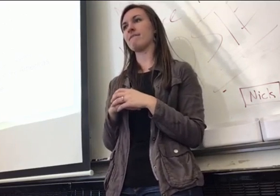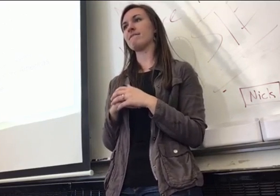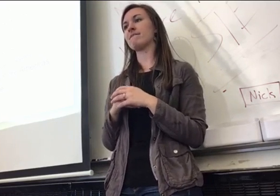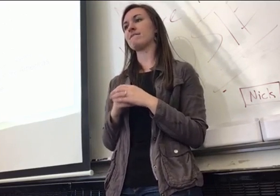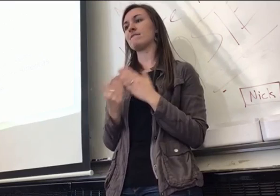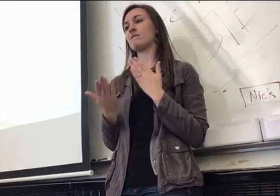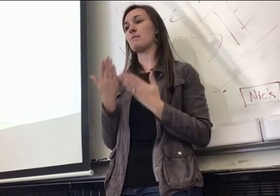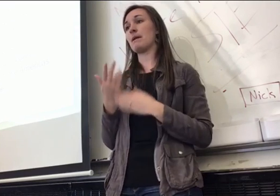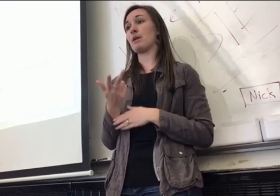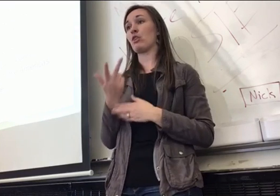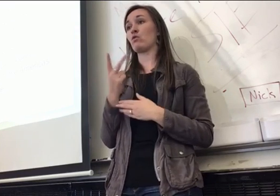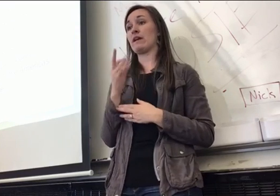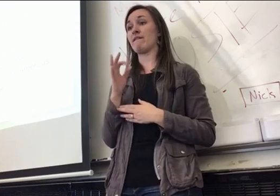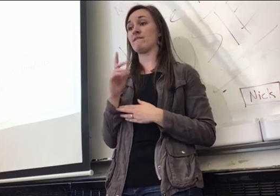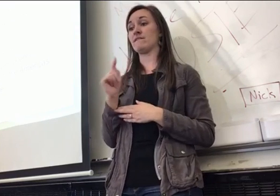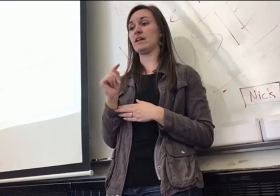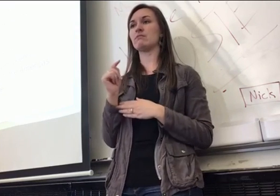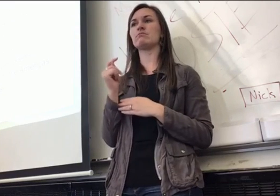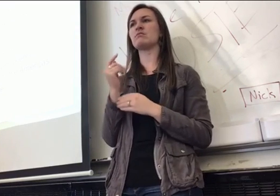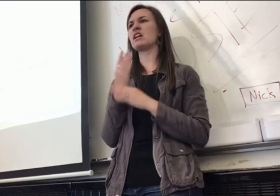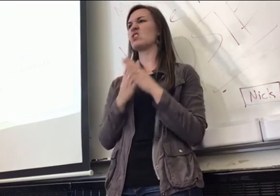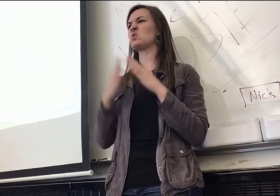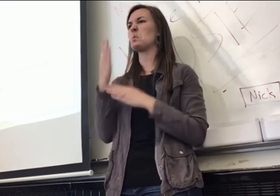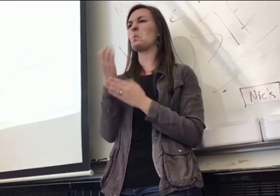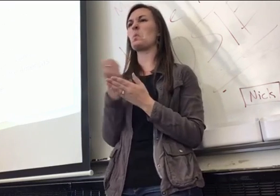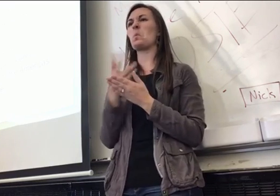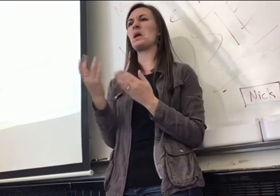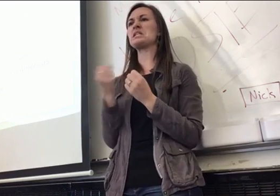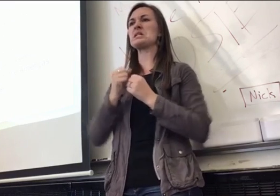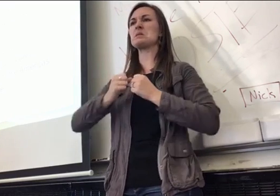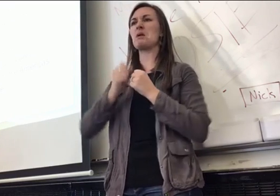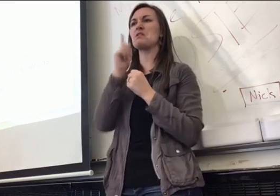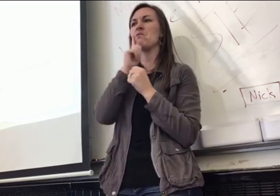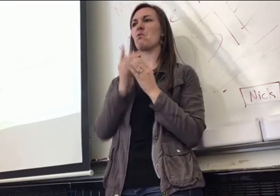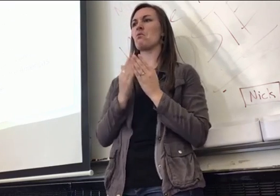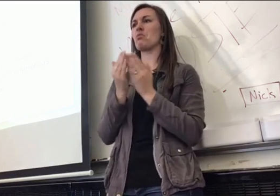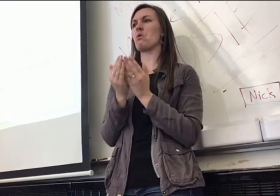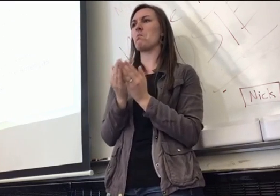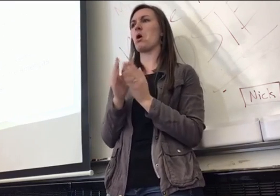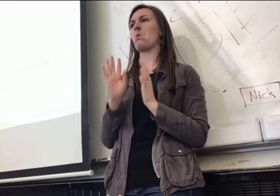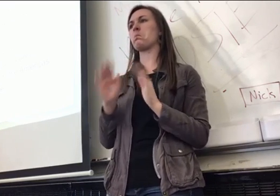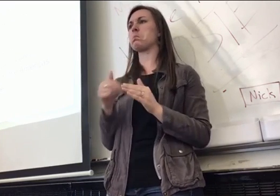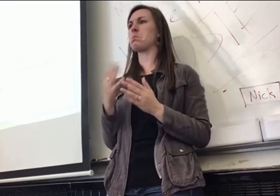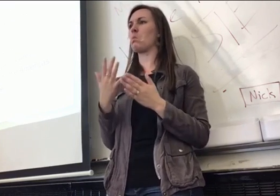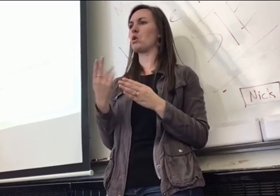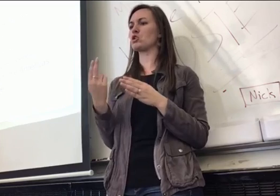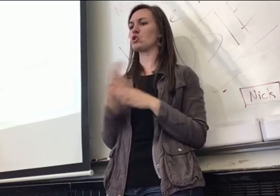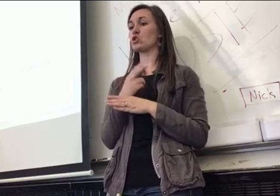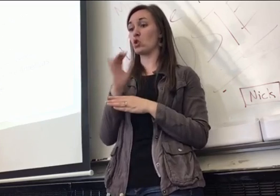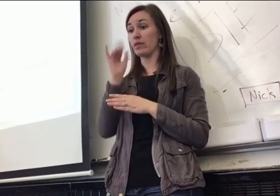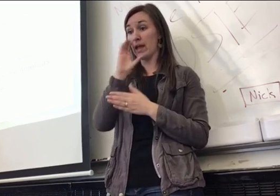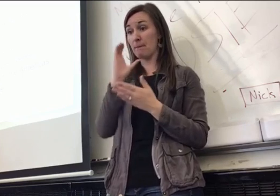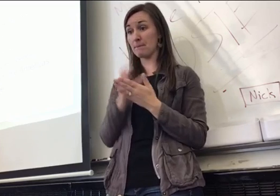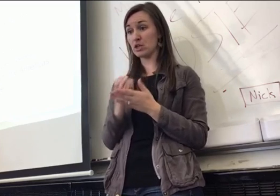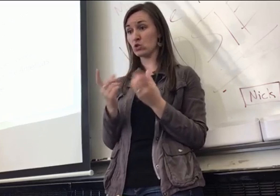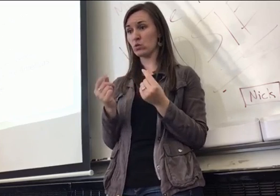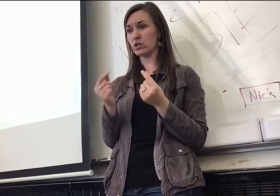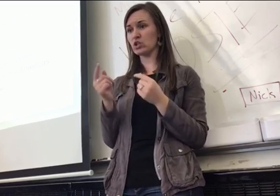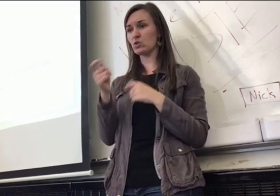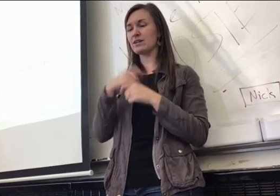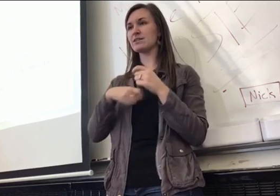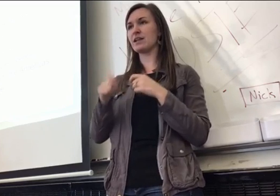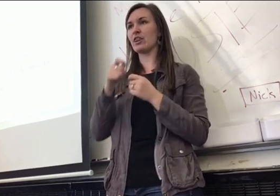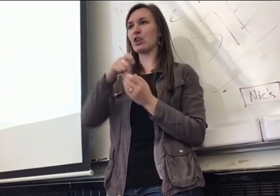3 feet is too much wasted space on your ship. So what are they doing in this picture instead?